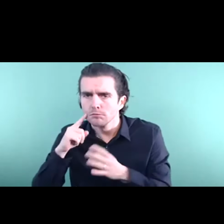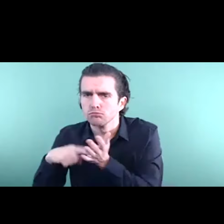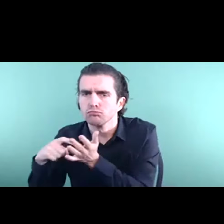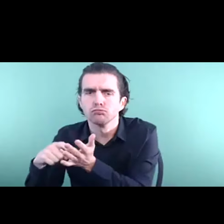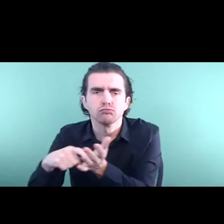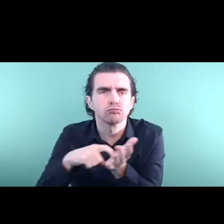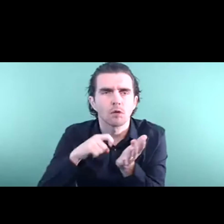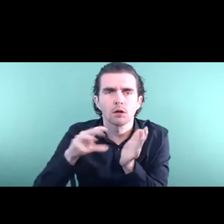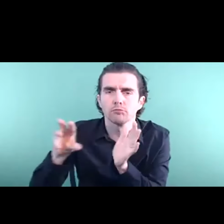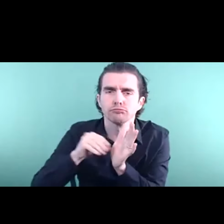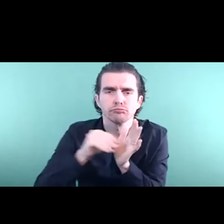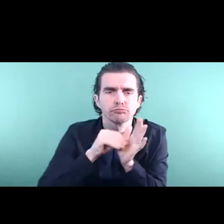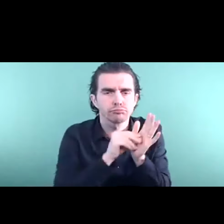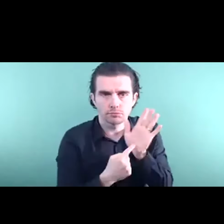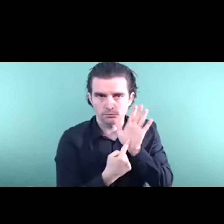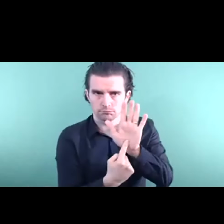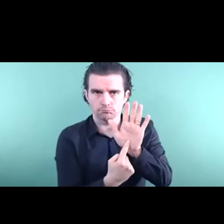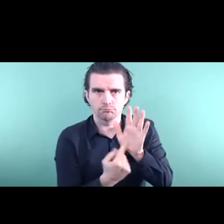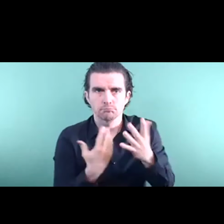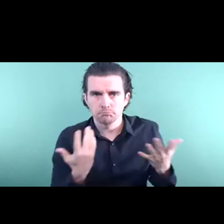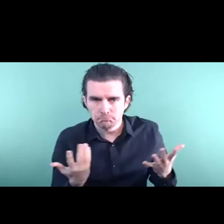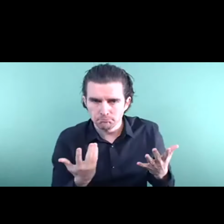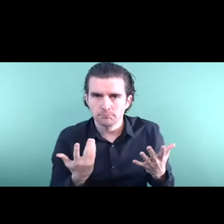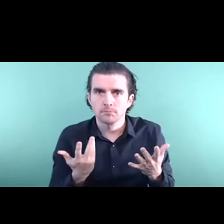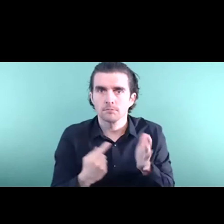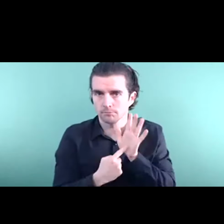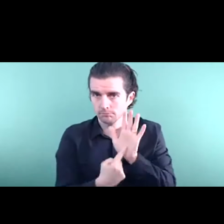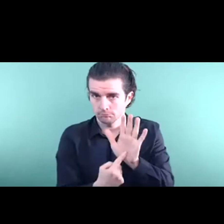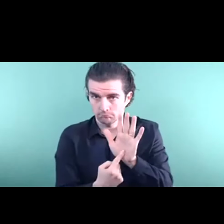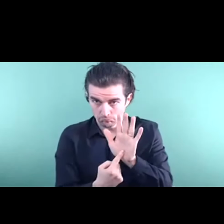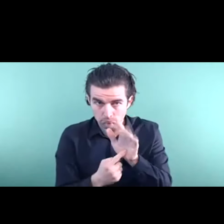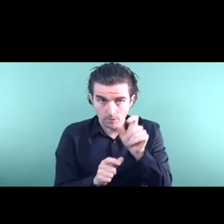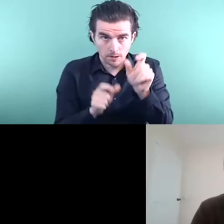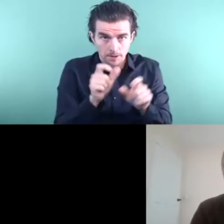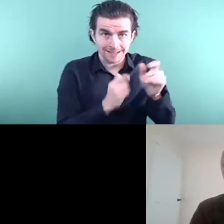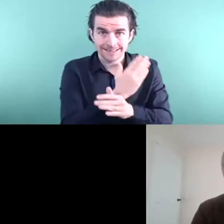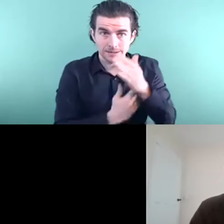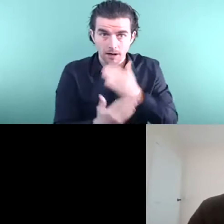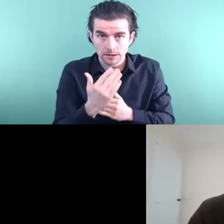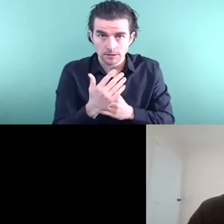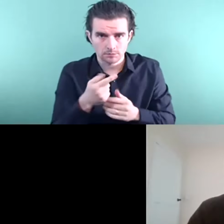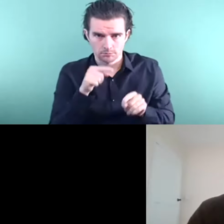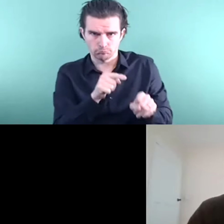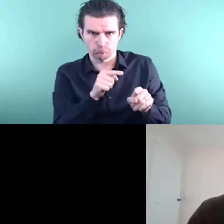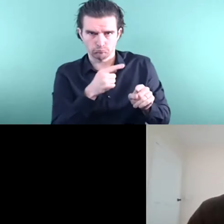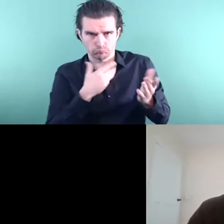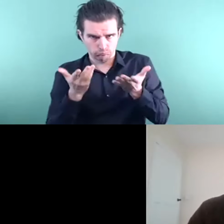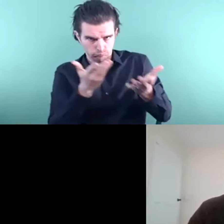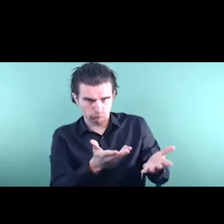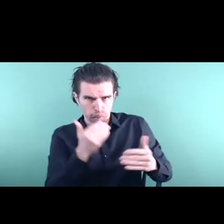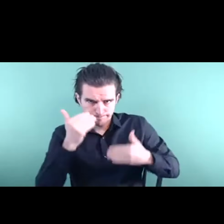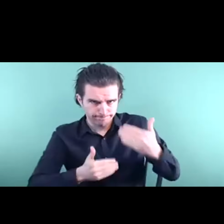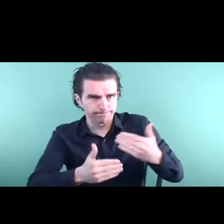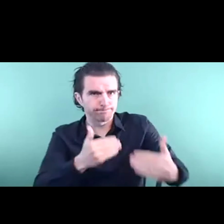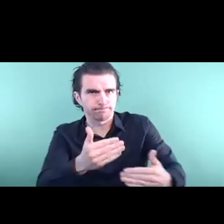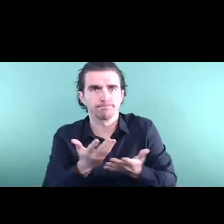Thanks, Eleanor. So we have 4